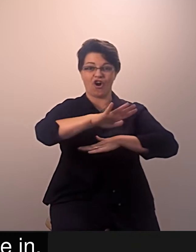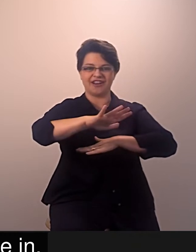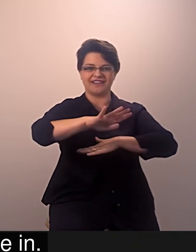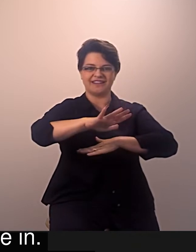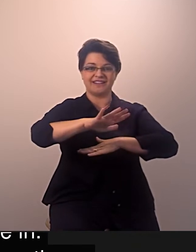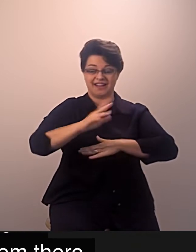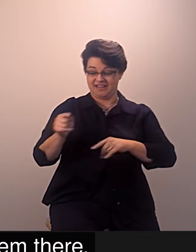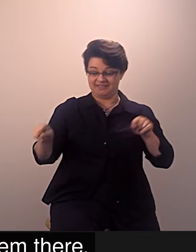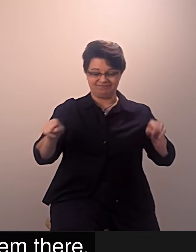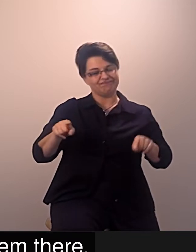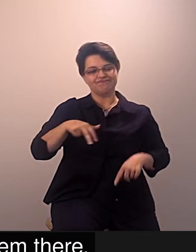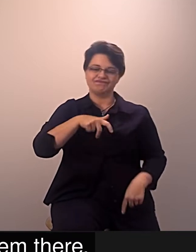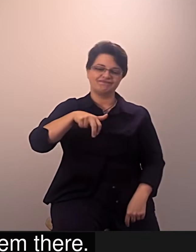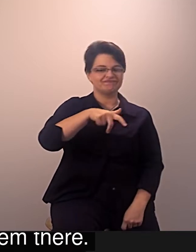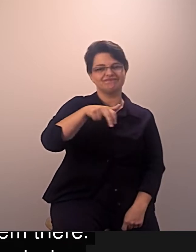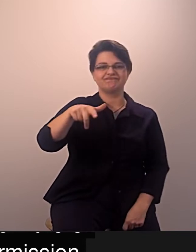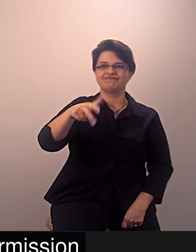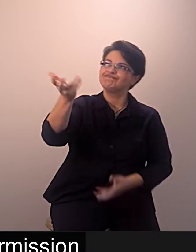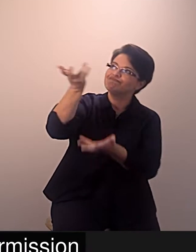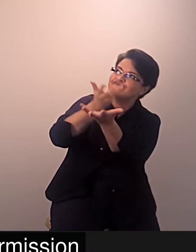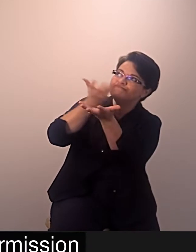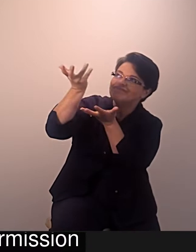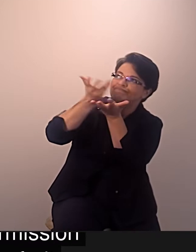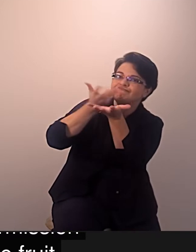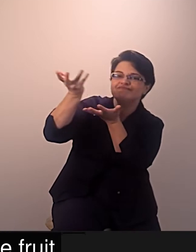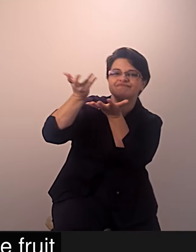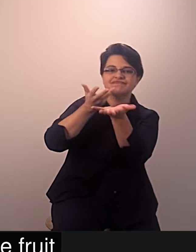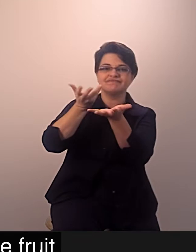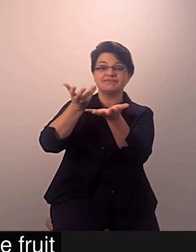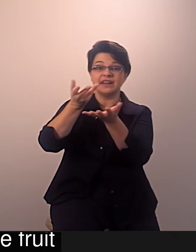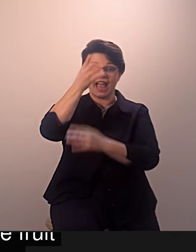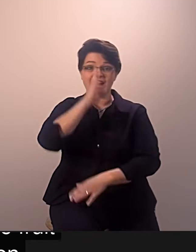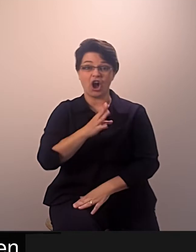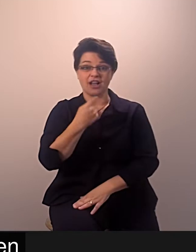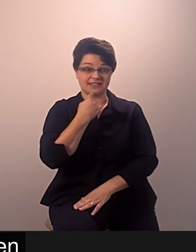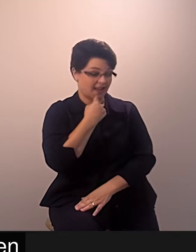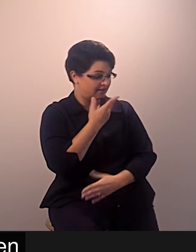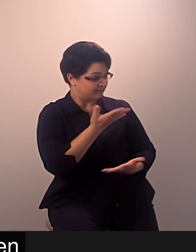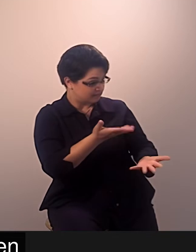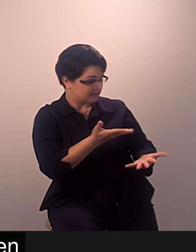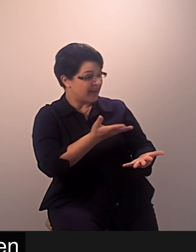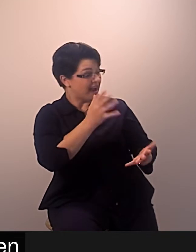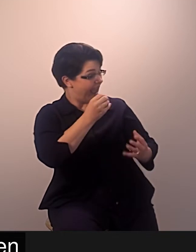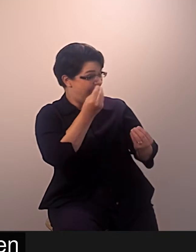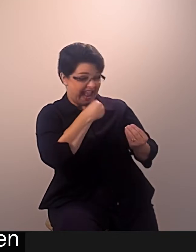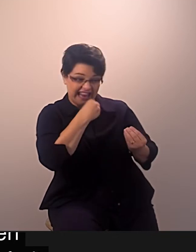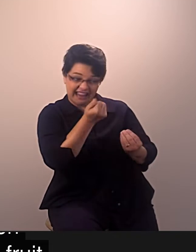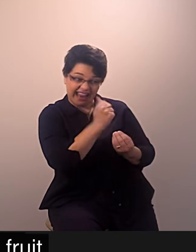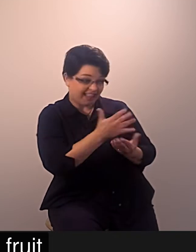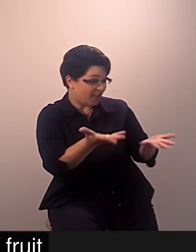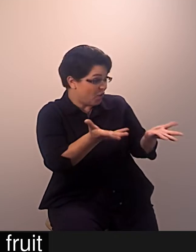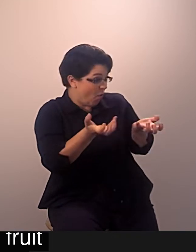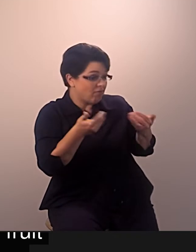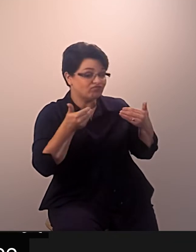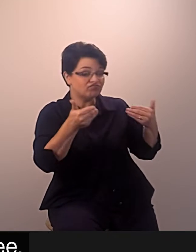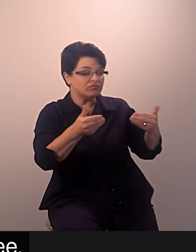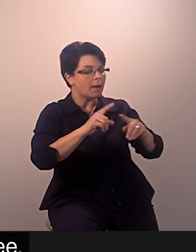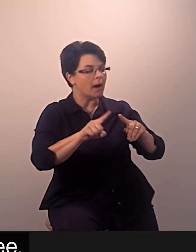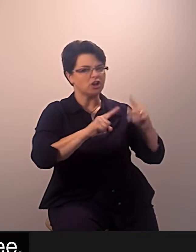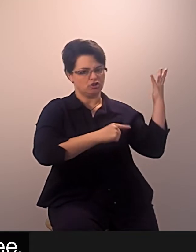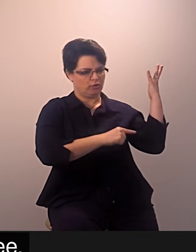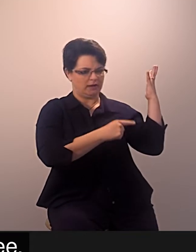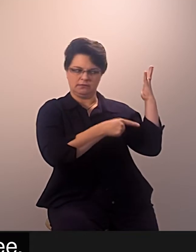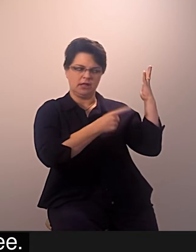He gave them permission to eat any of the fruit in the garden except for the fruit from one tree. But they chose